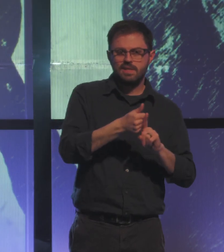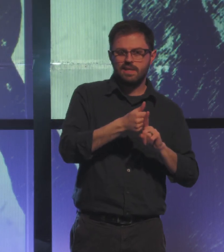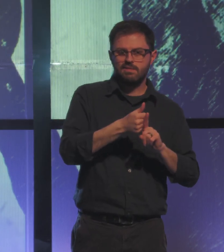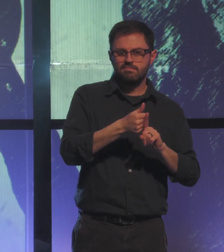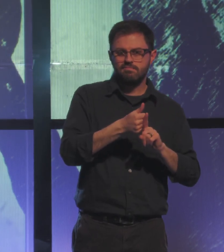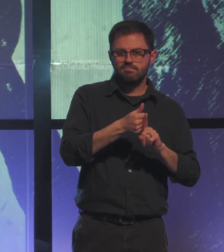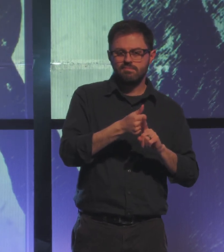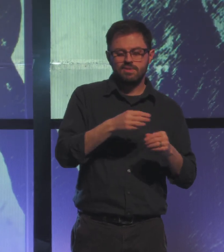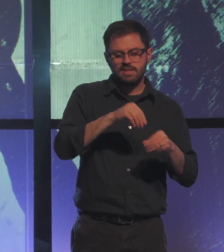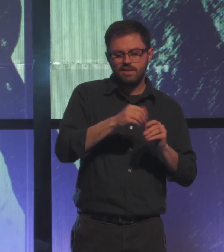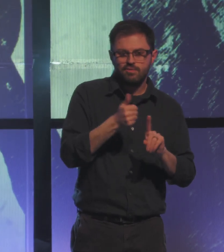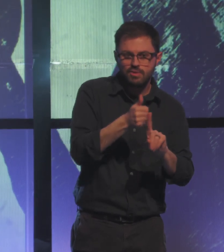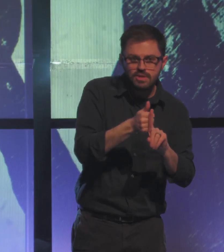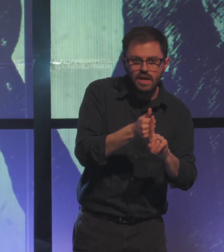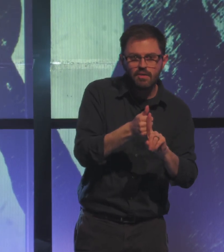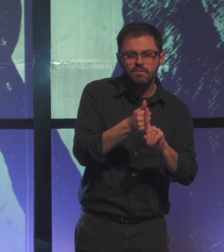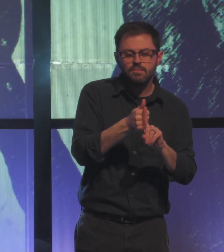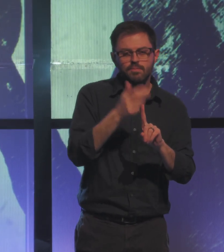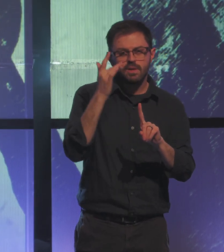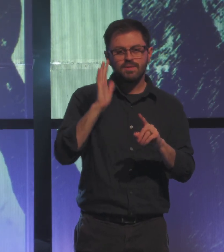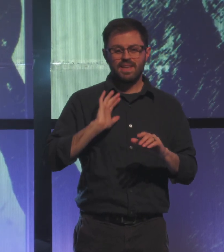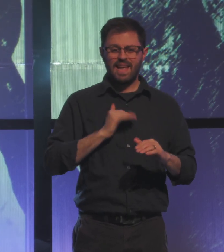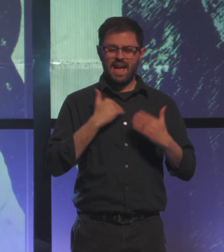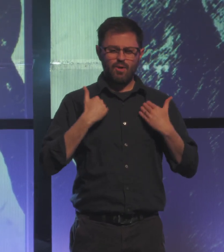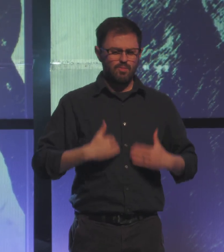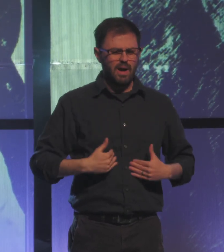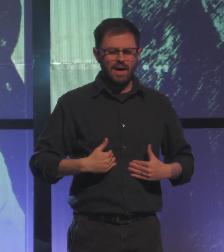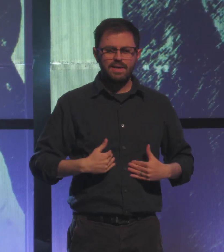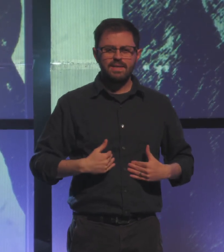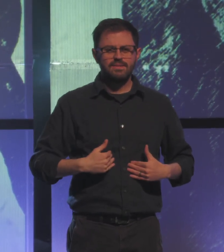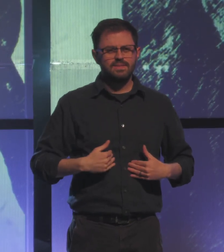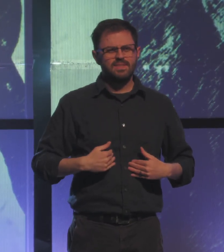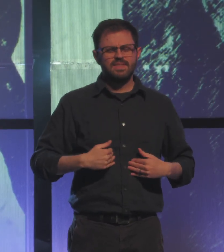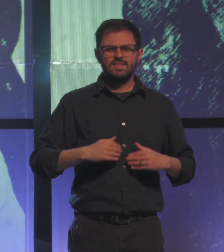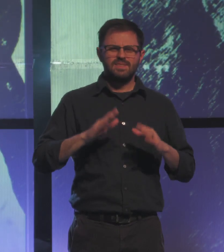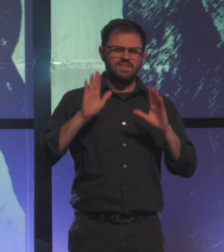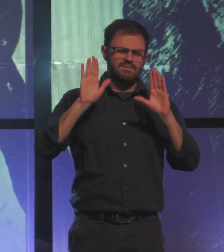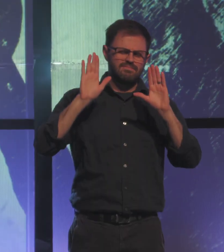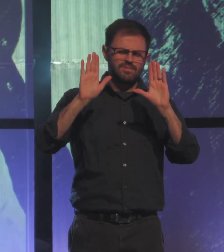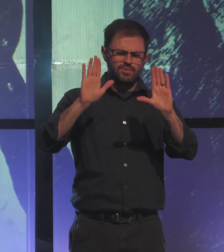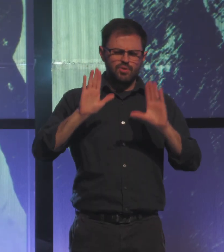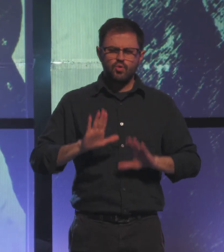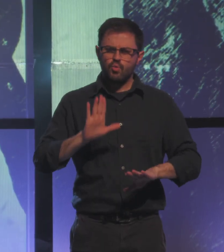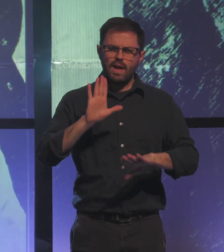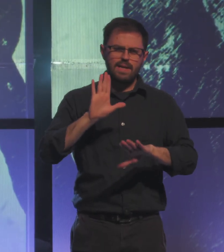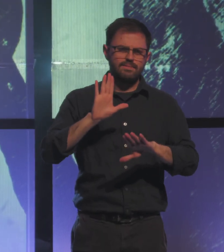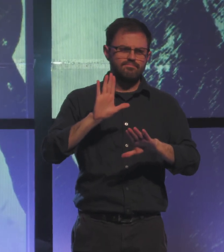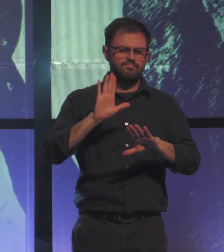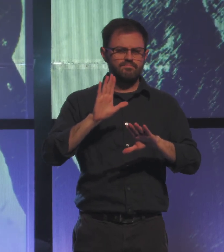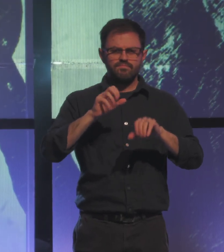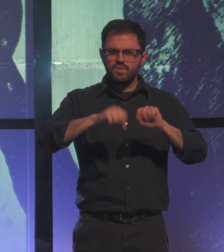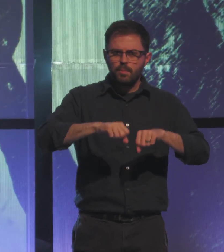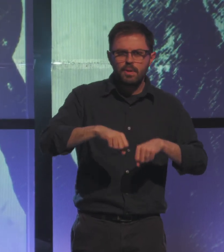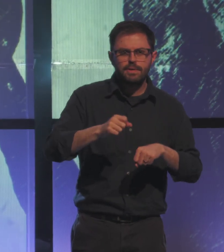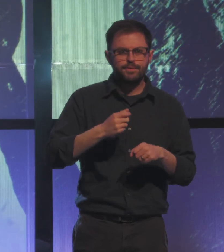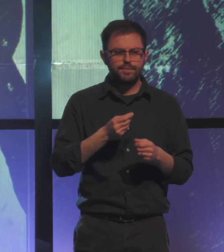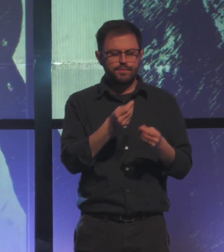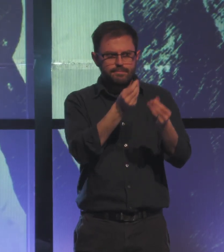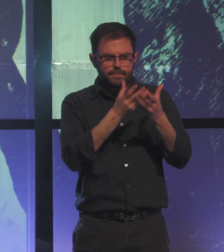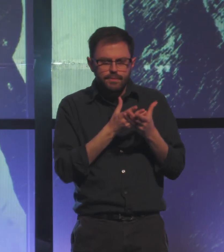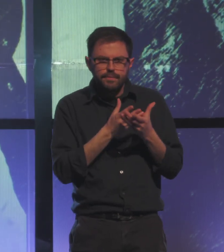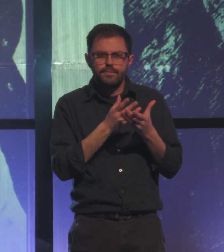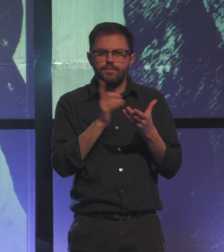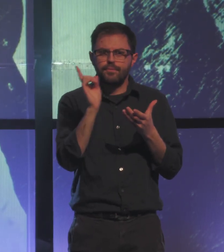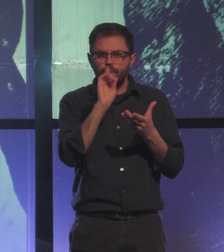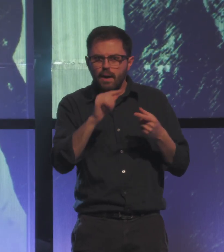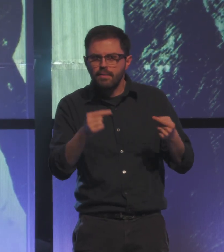amazing at letting us know where the pain is. And I'm not just talking about physically. Our bodies and our emotions and our souls and our hearts